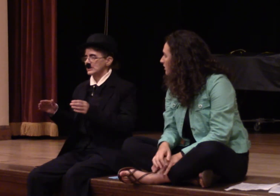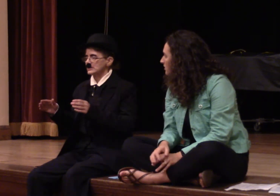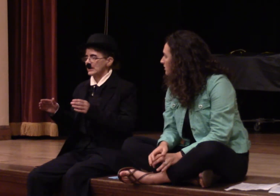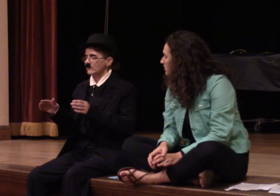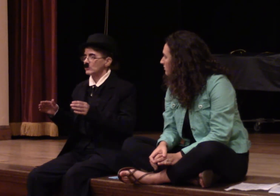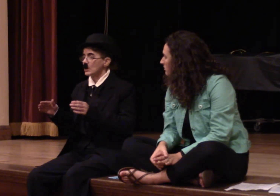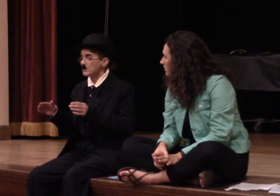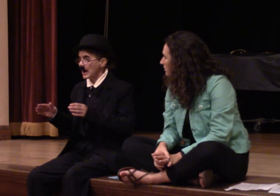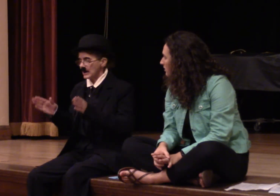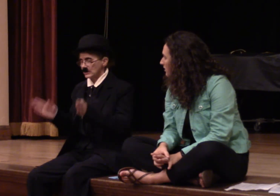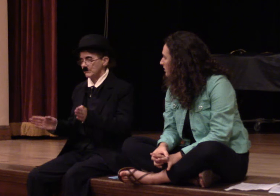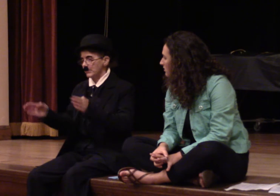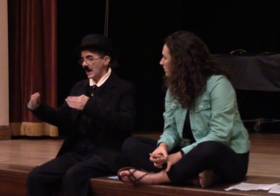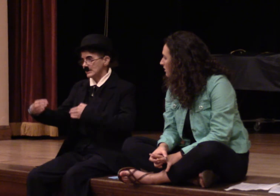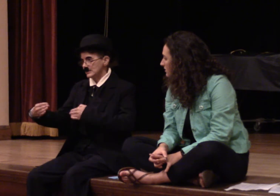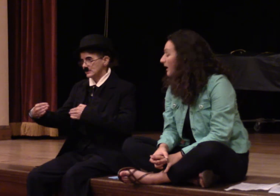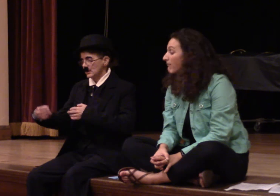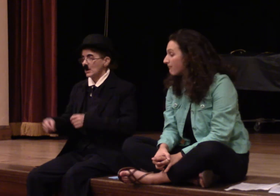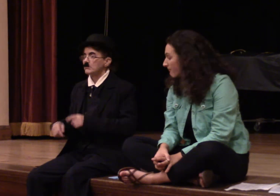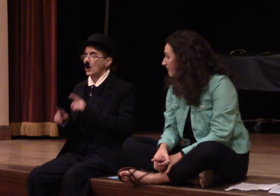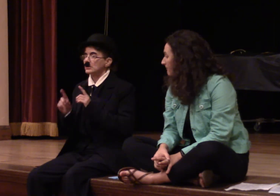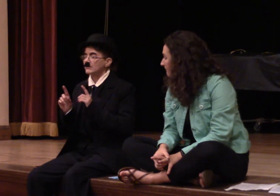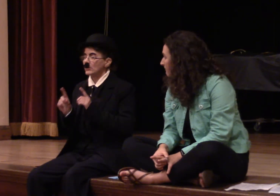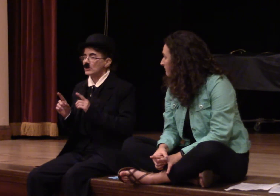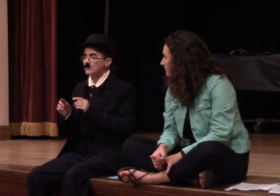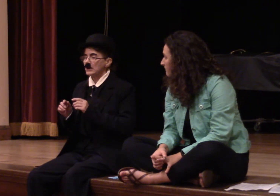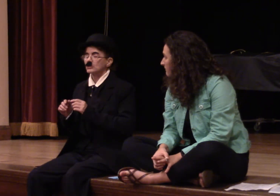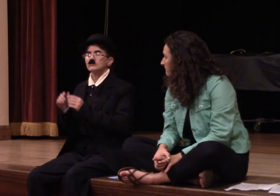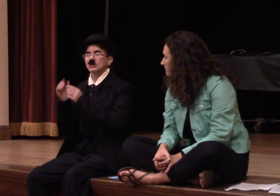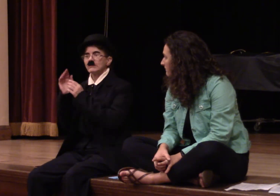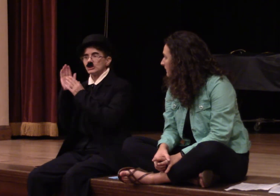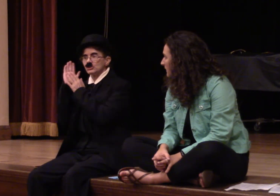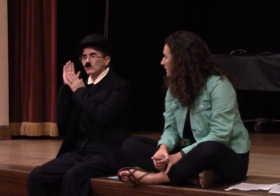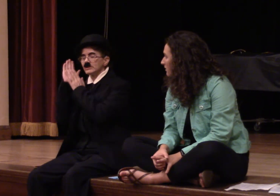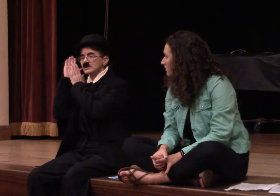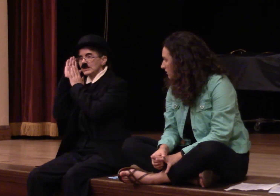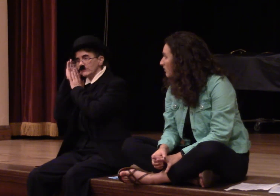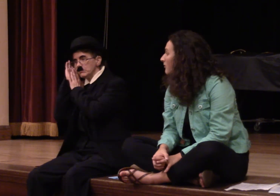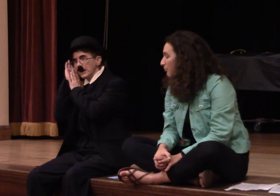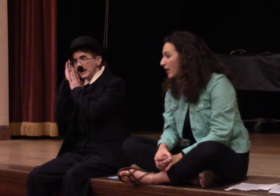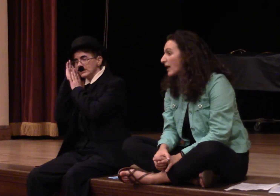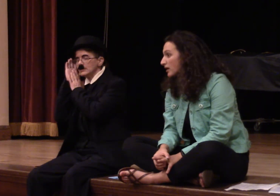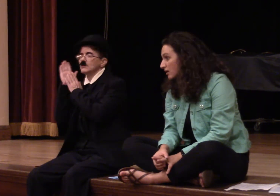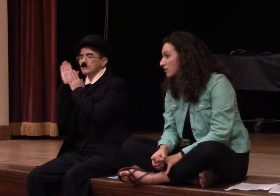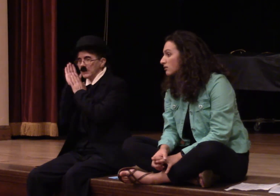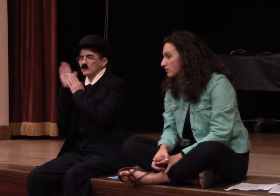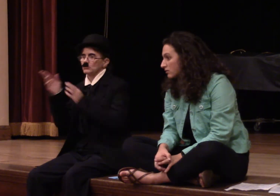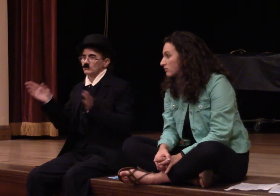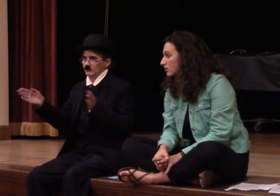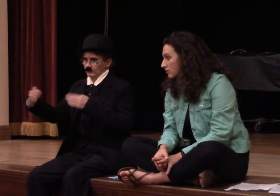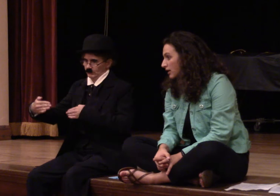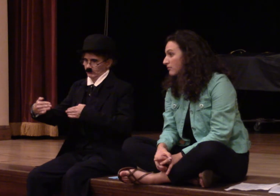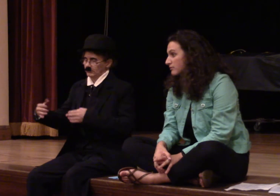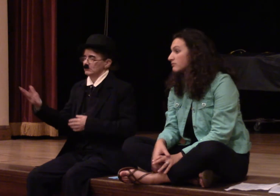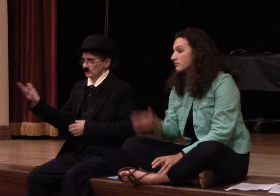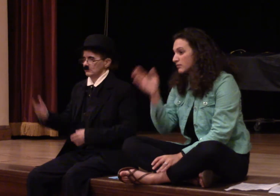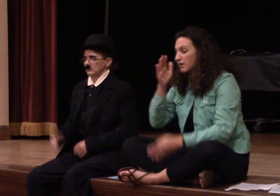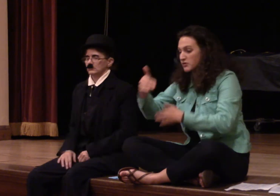say for back. Yep, But if for a bedroom, you have to show the sign for bed, bedroom. yep, so this